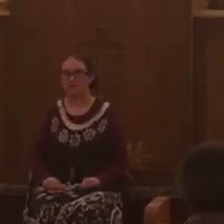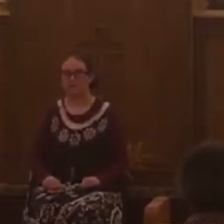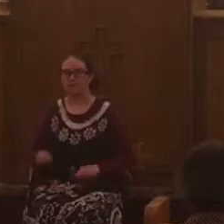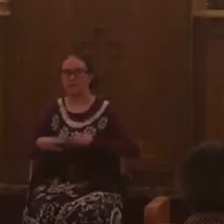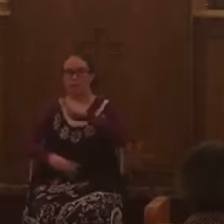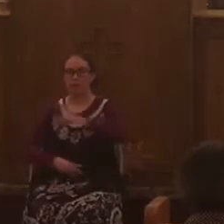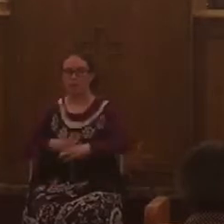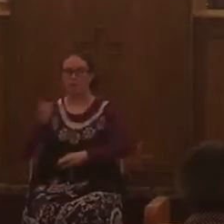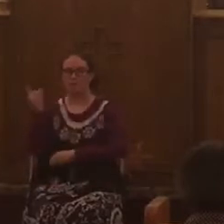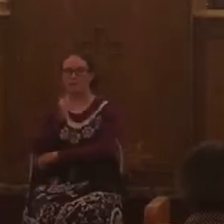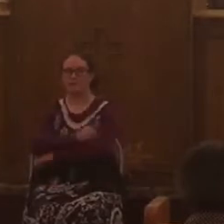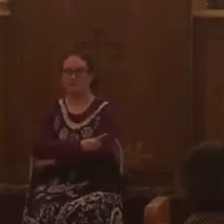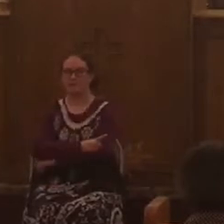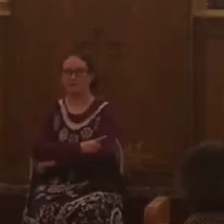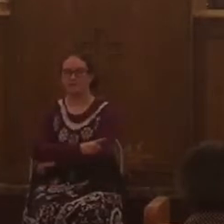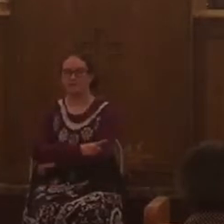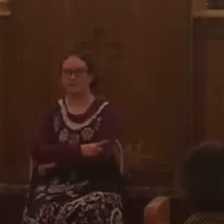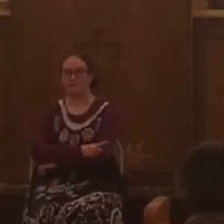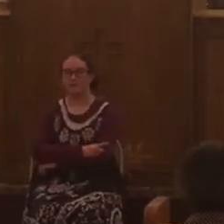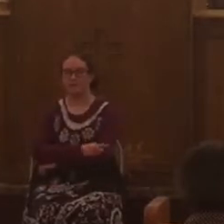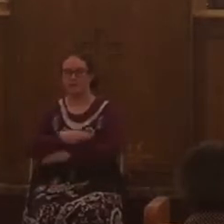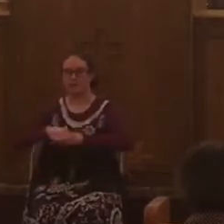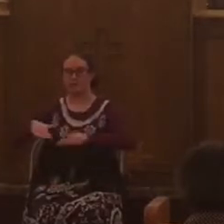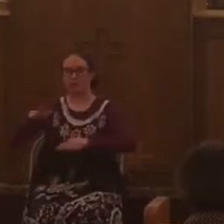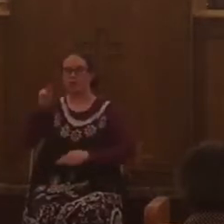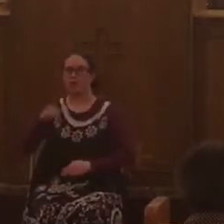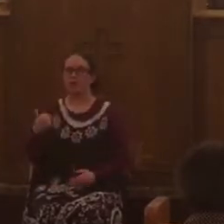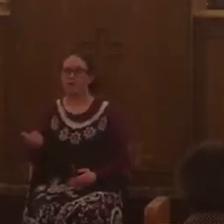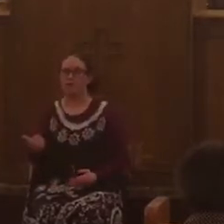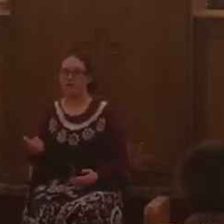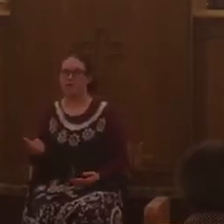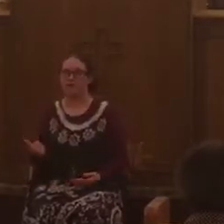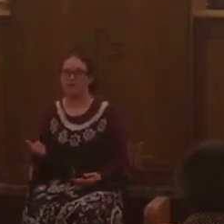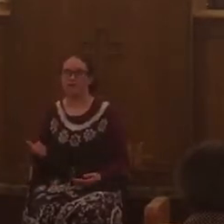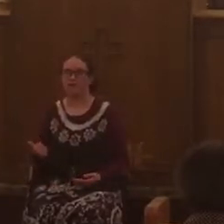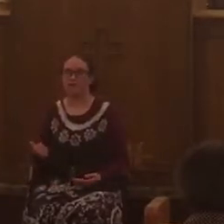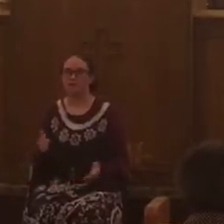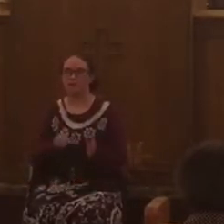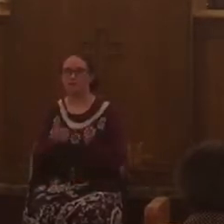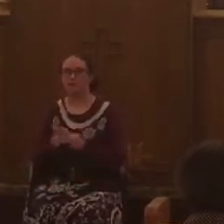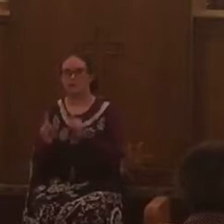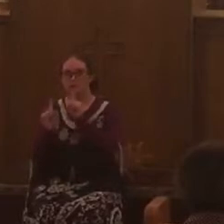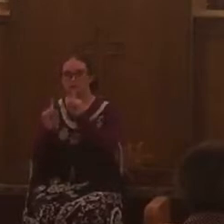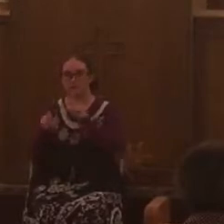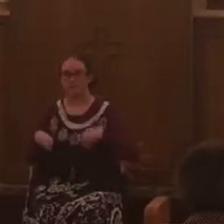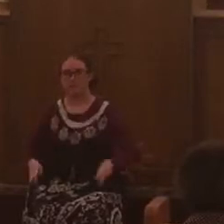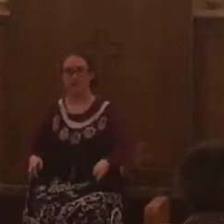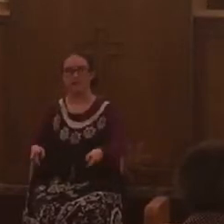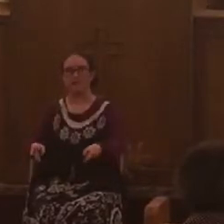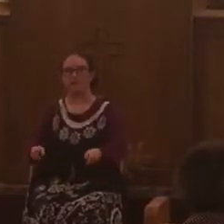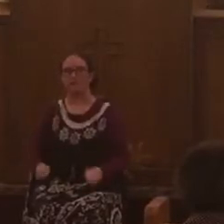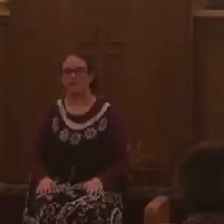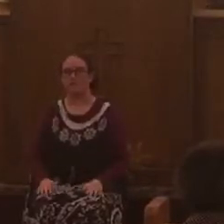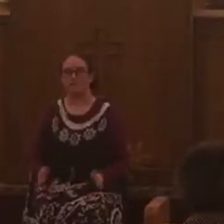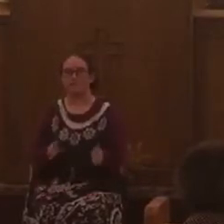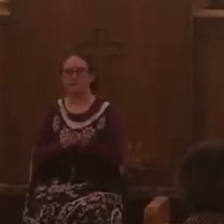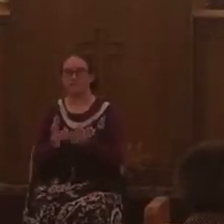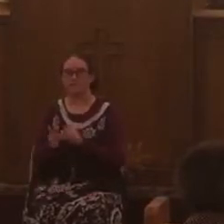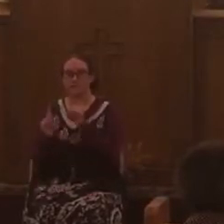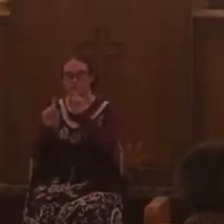Yes, sir. Hallelujah. Amen. We know the answer. Hallelujah. Amen. That old song